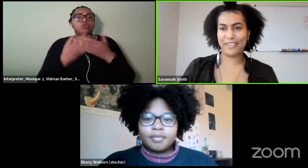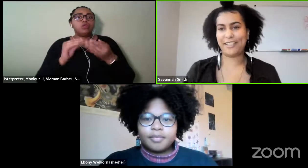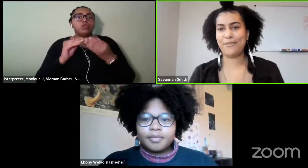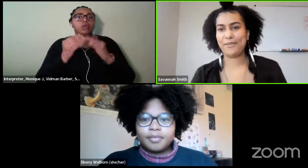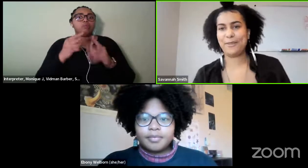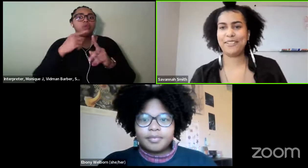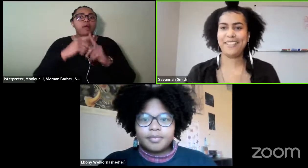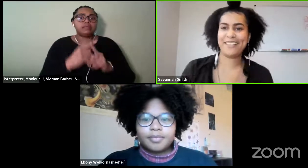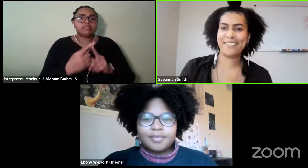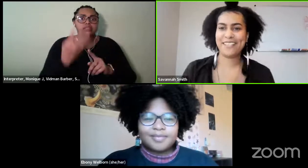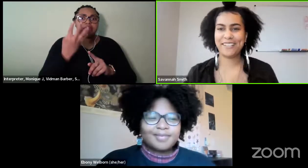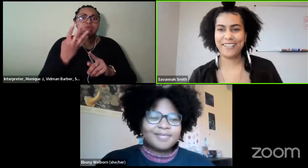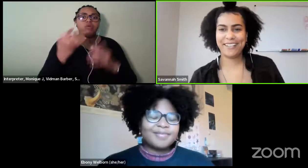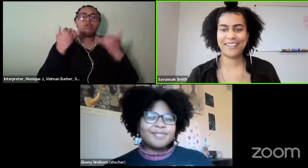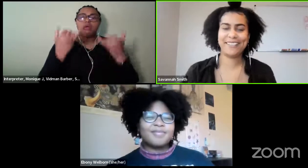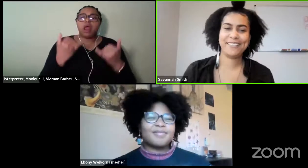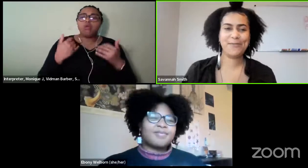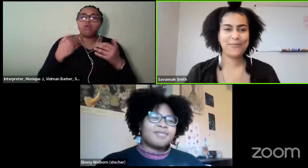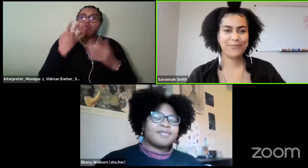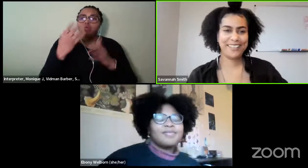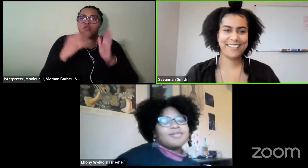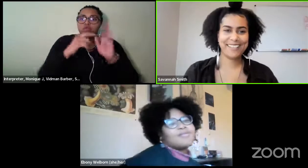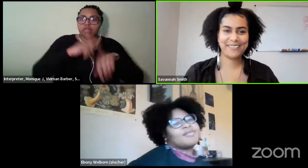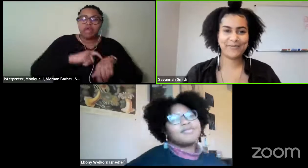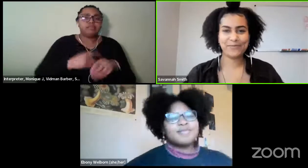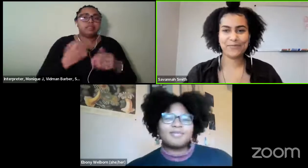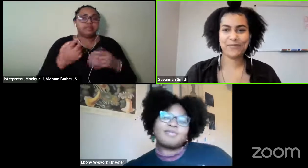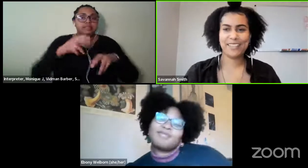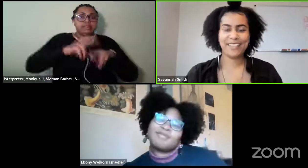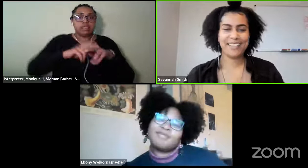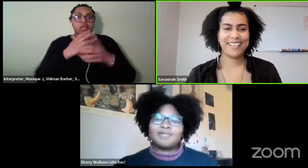So let you get comfortable in your seat.